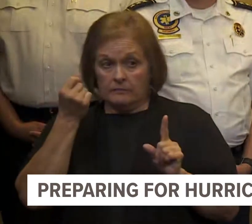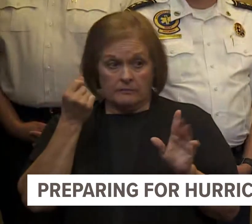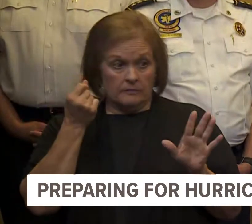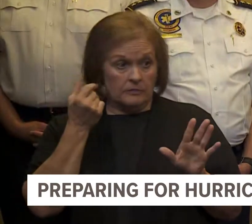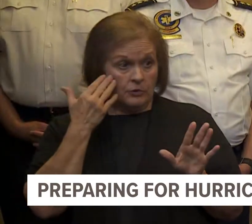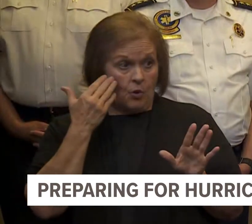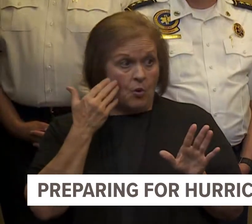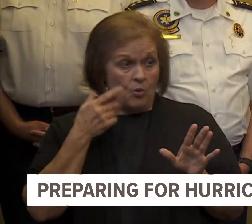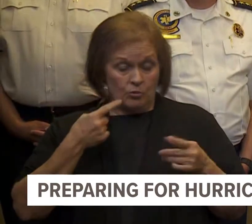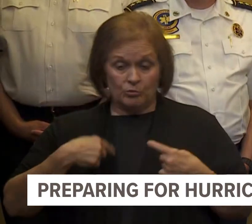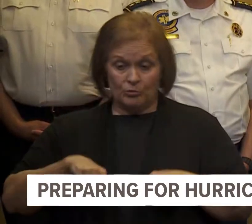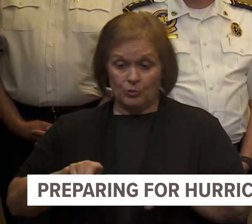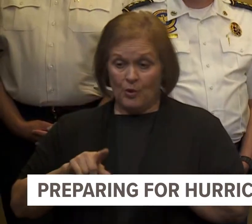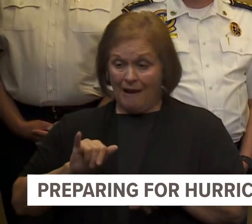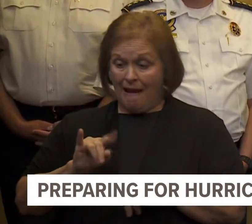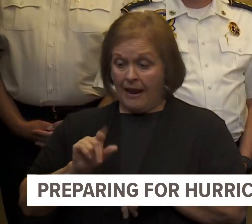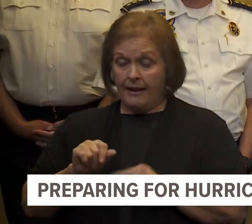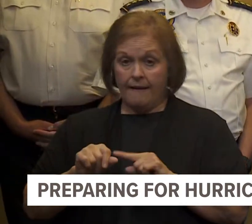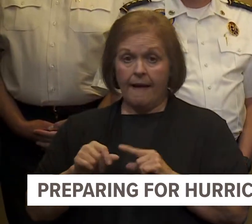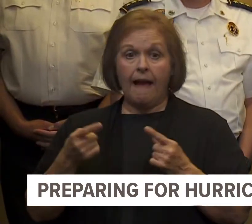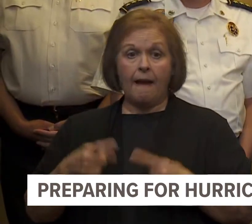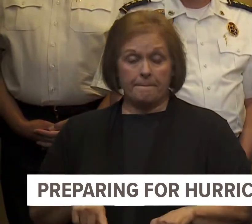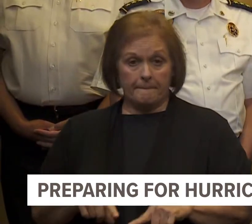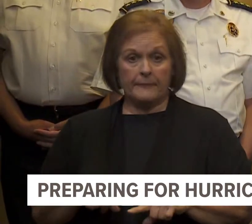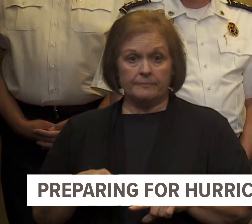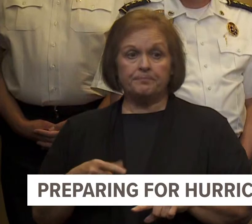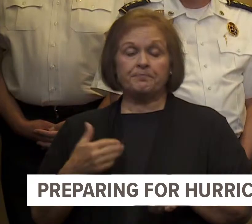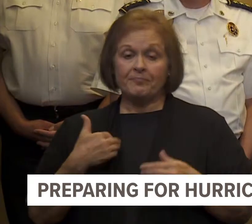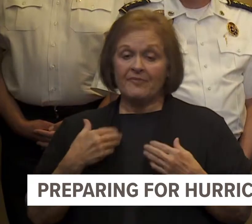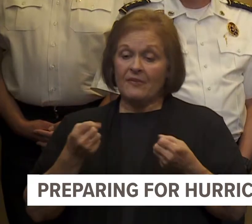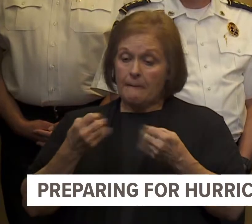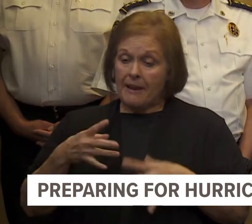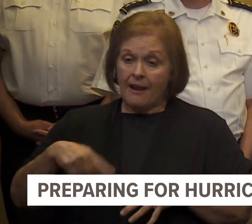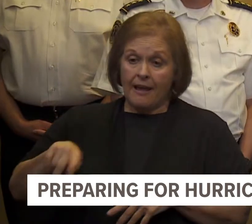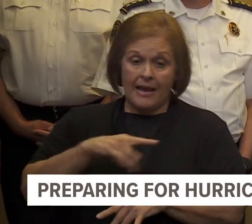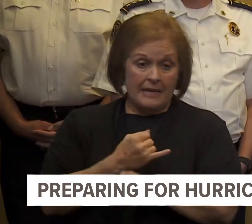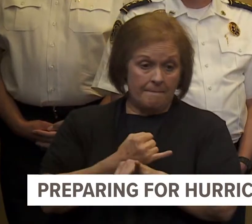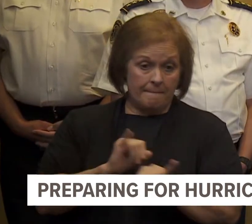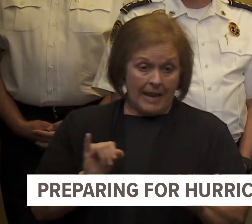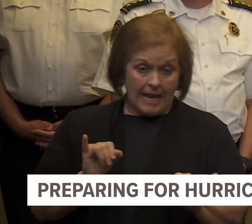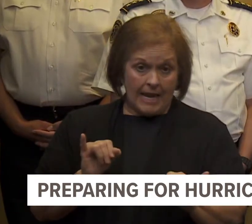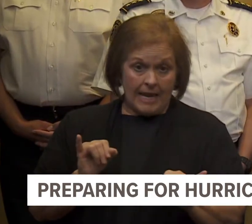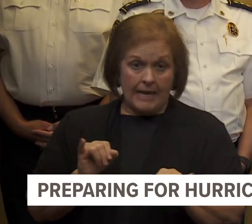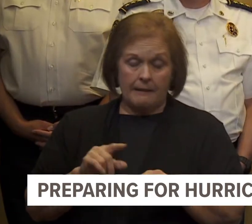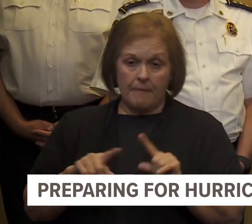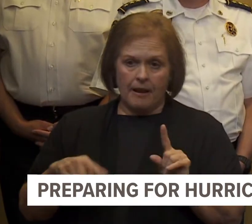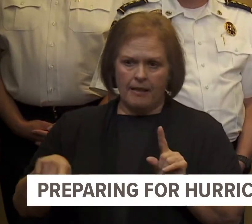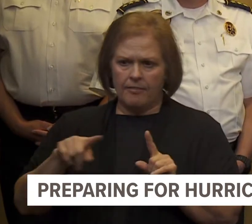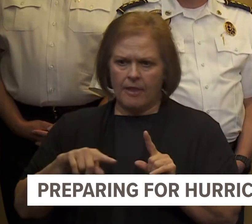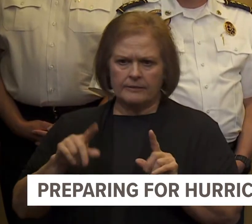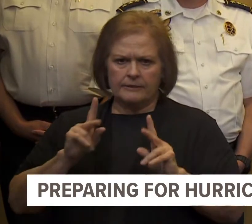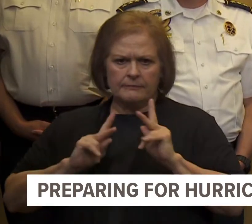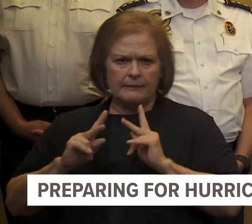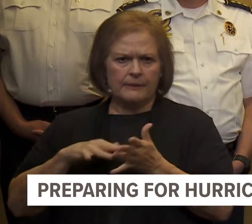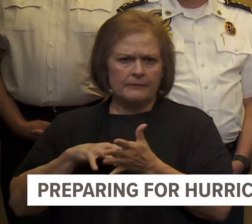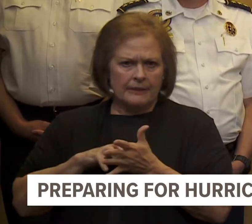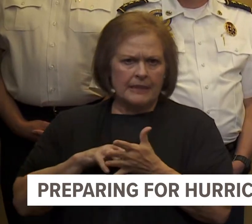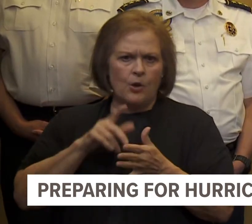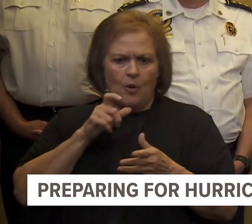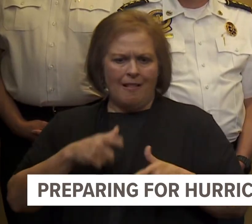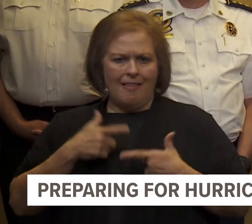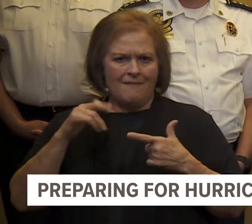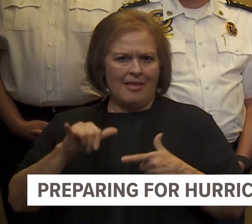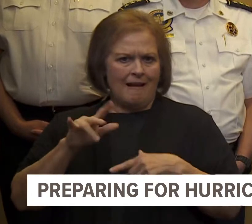tell anybody who was here during Ida, there are many independent but yet still vulnerable residents who live in these types